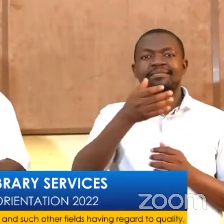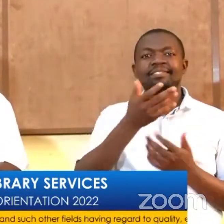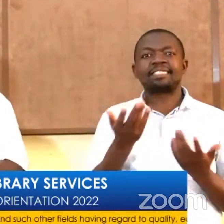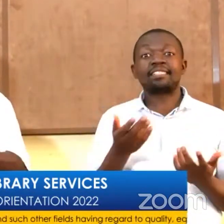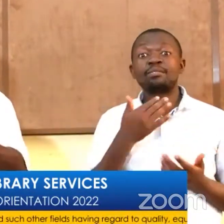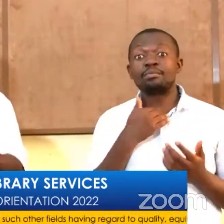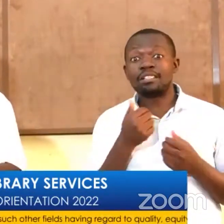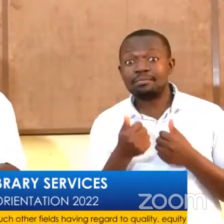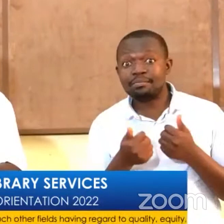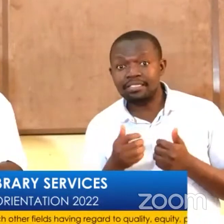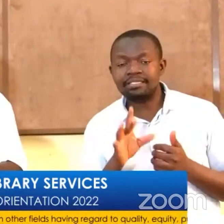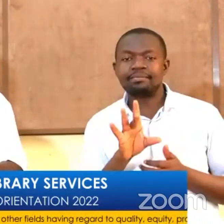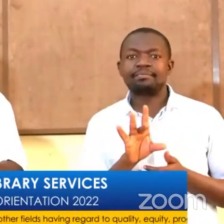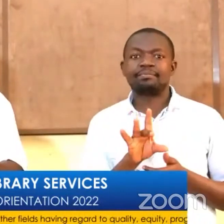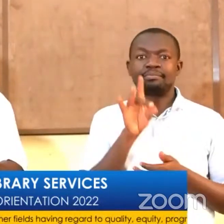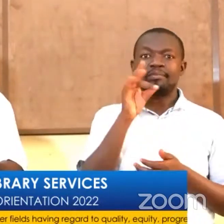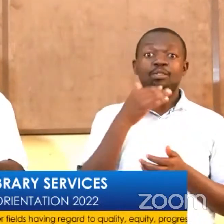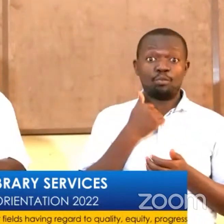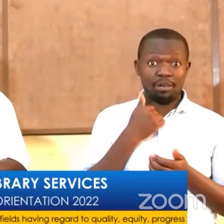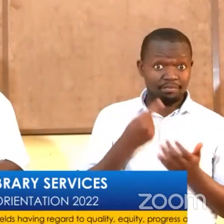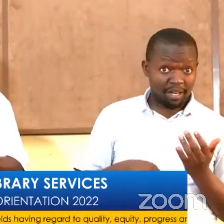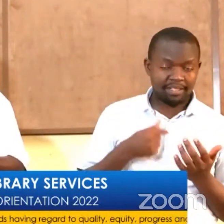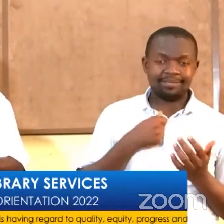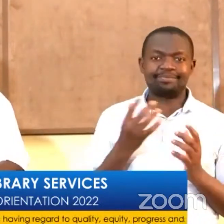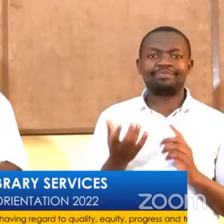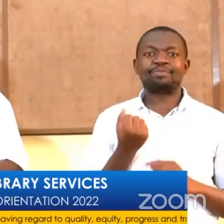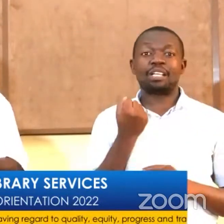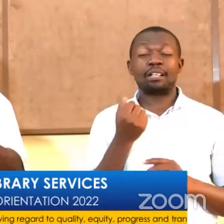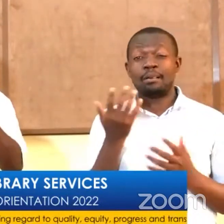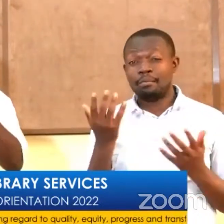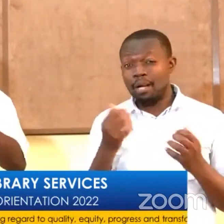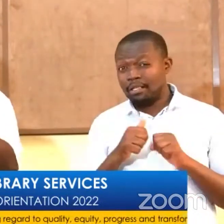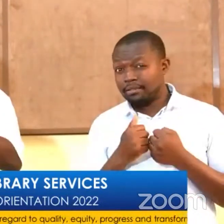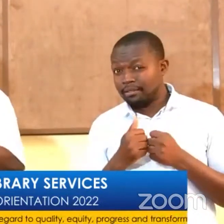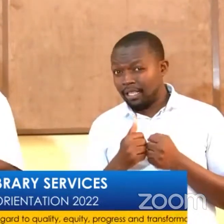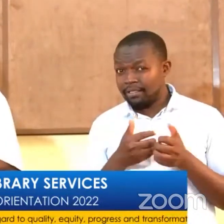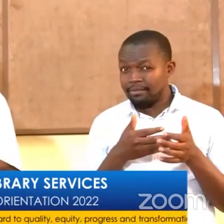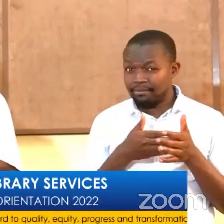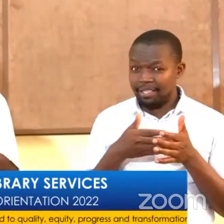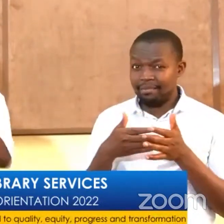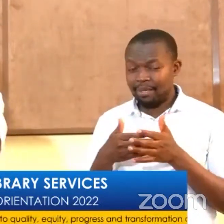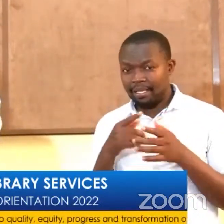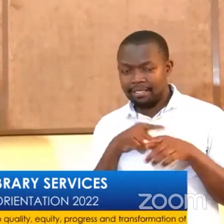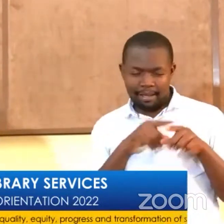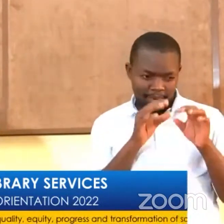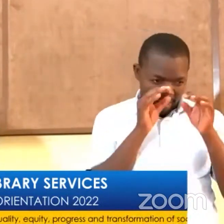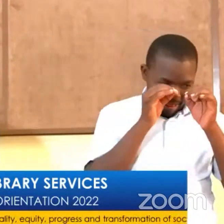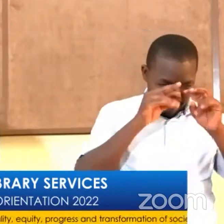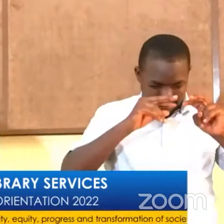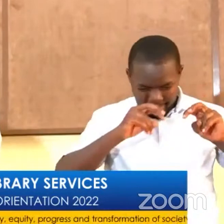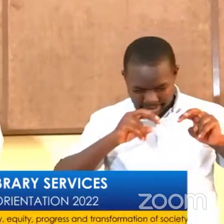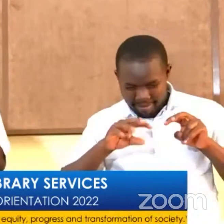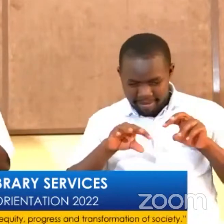What you want is what you get. And where you have challenges when it comes to searching and retrieving these